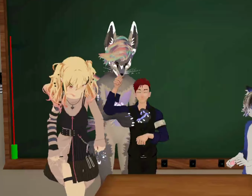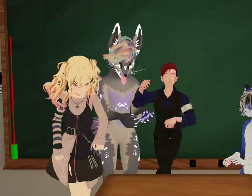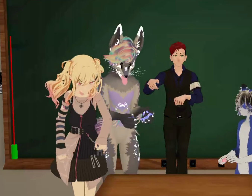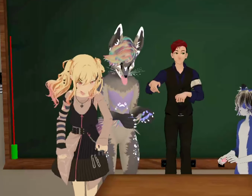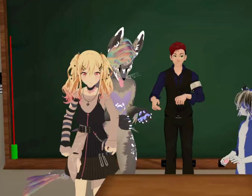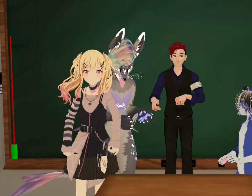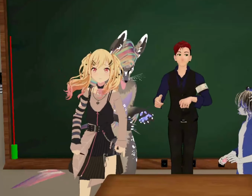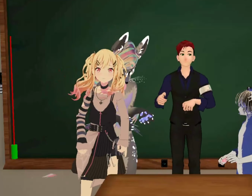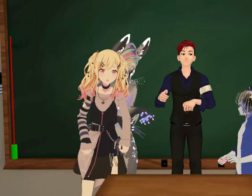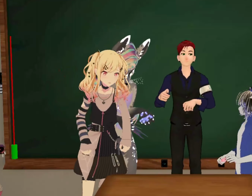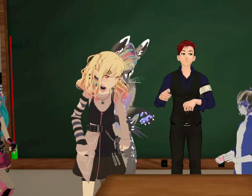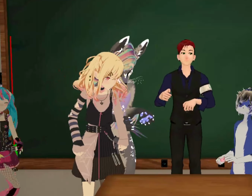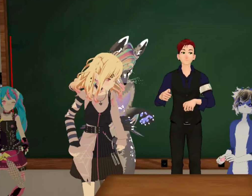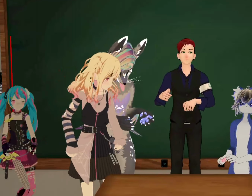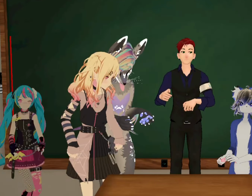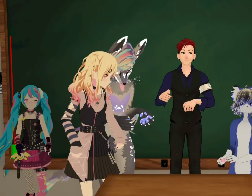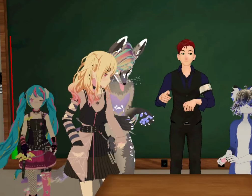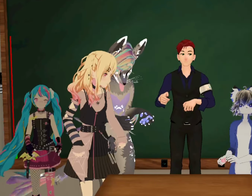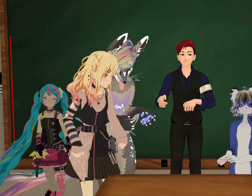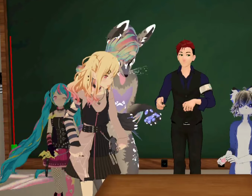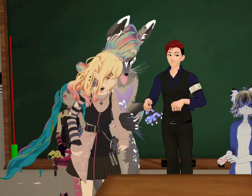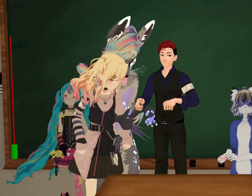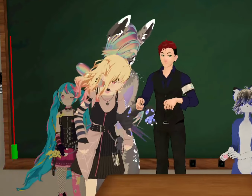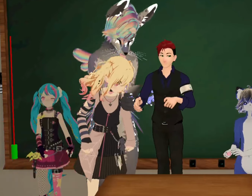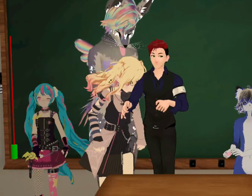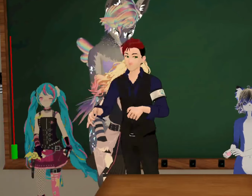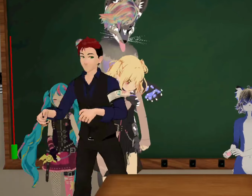me tower real quick. I got this.